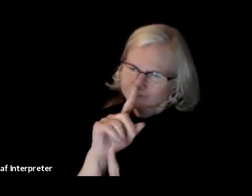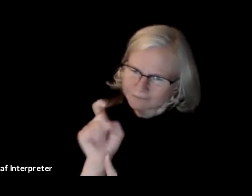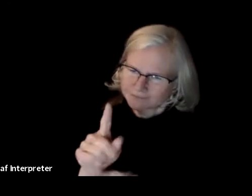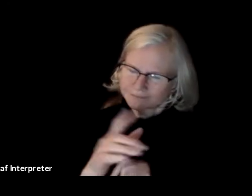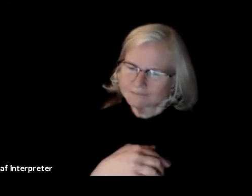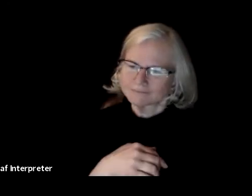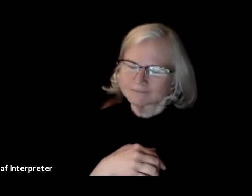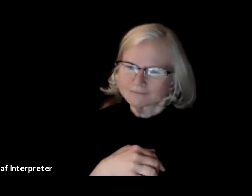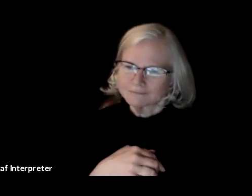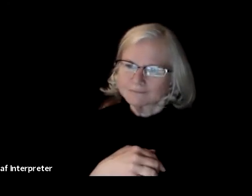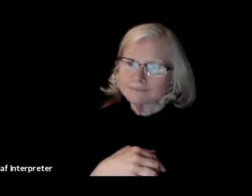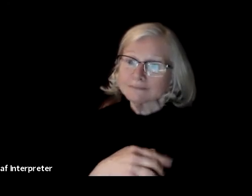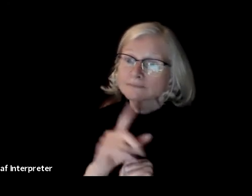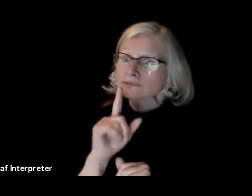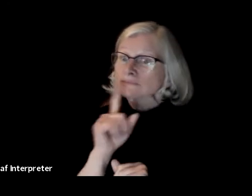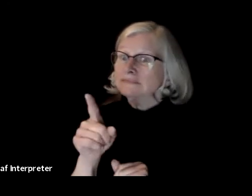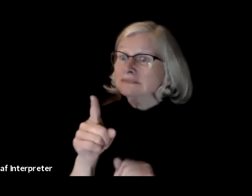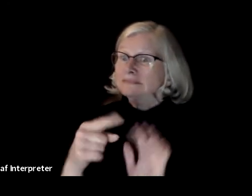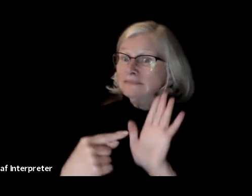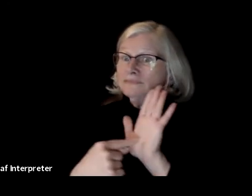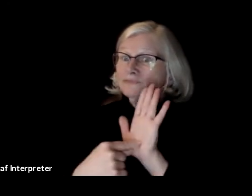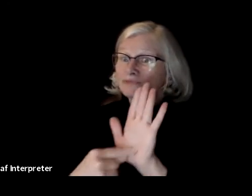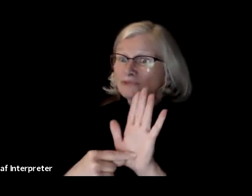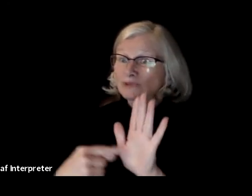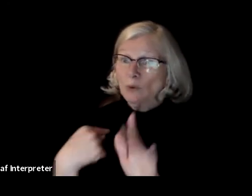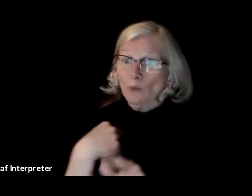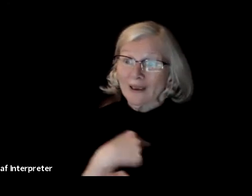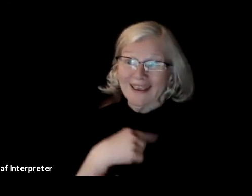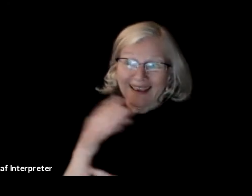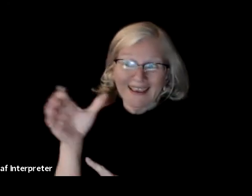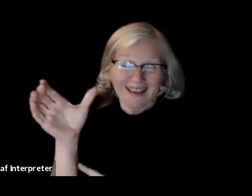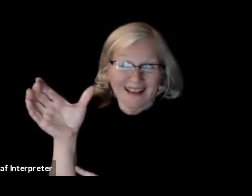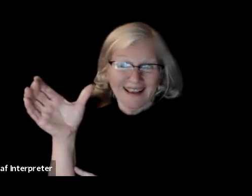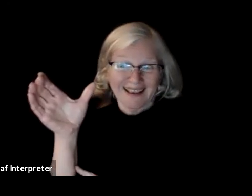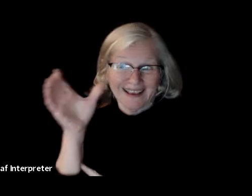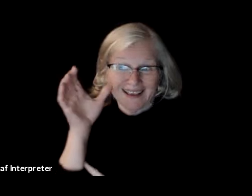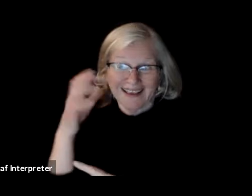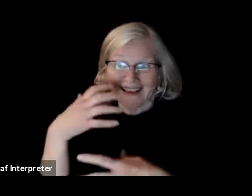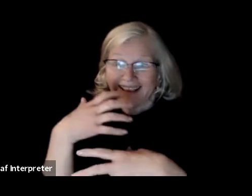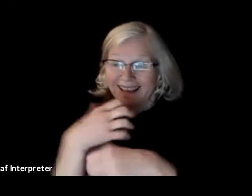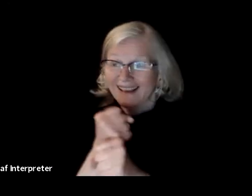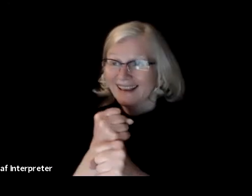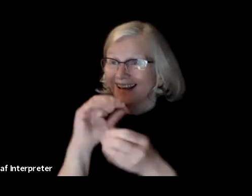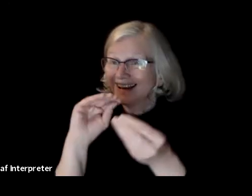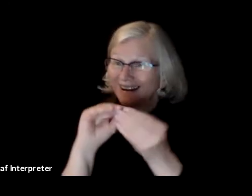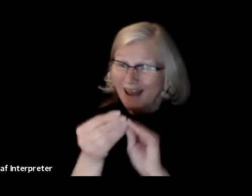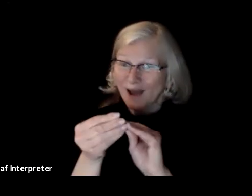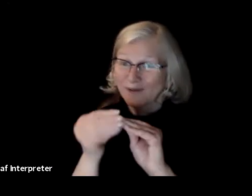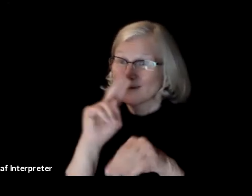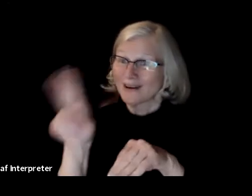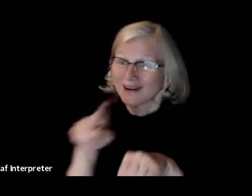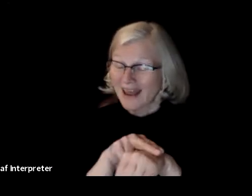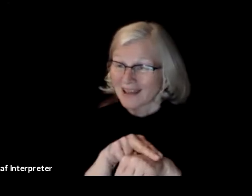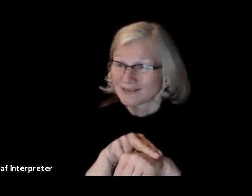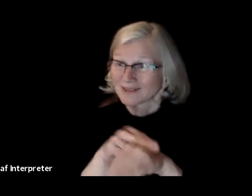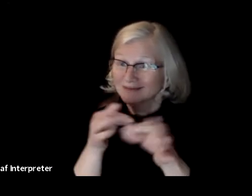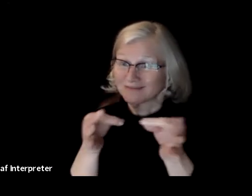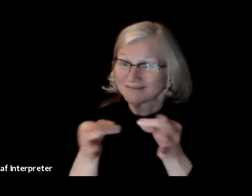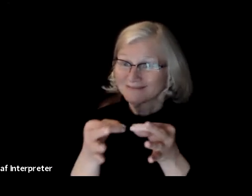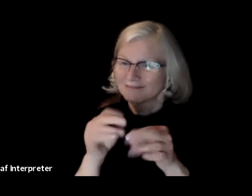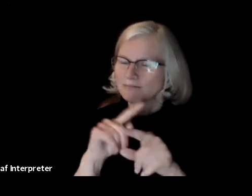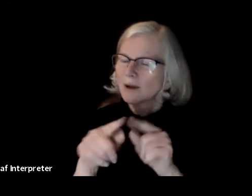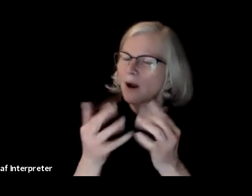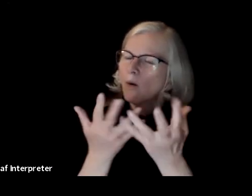fact that even when we hear kind of the summary numbers at the national level, we always wait to see what our actual